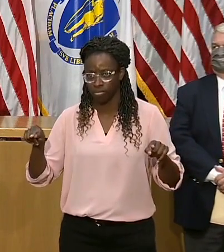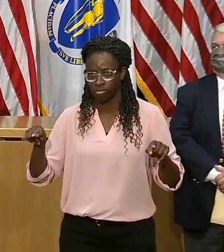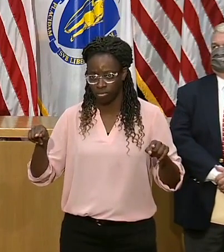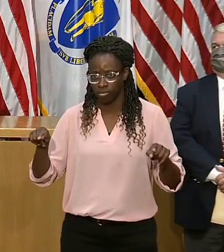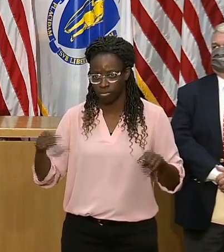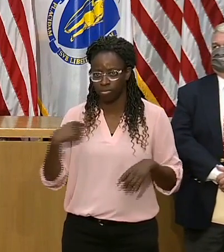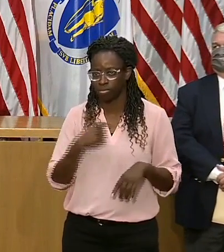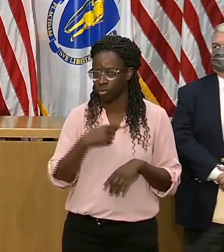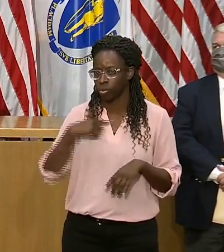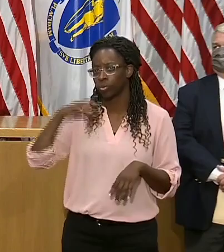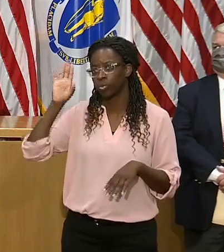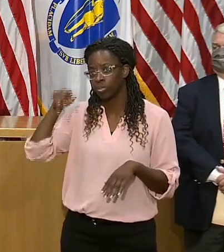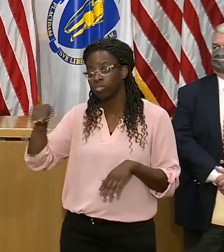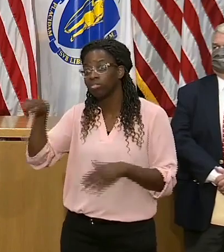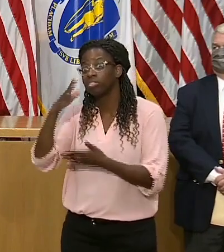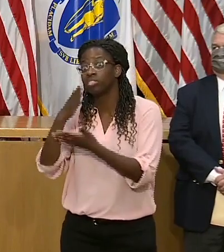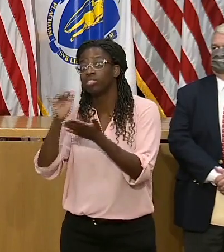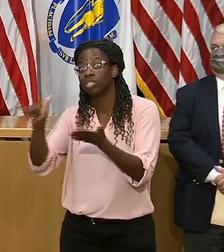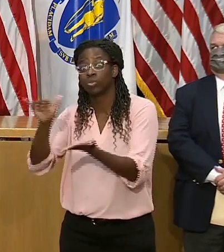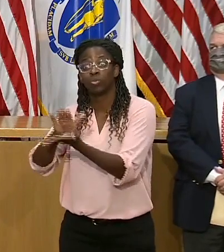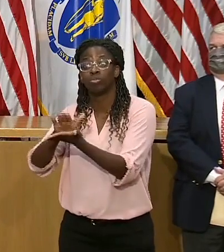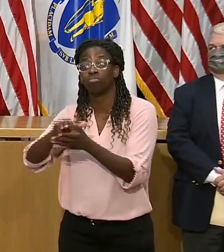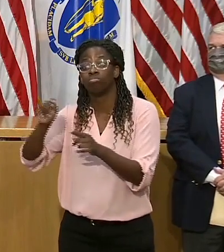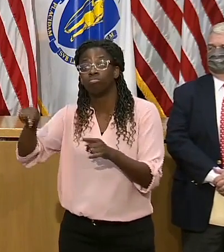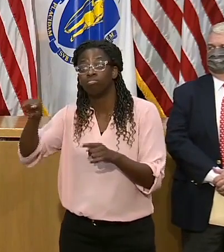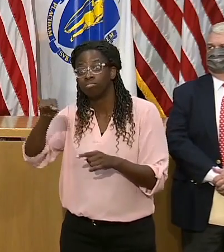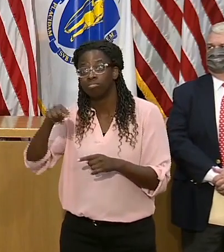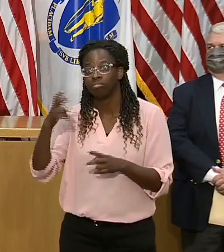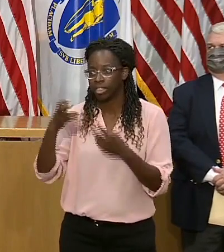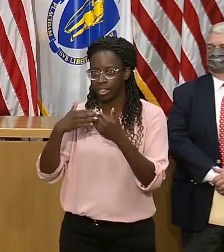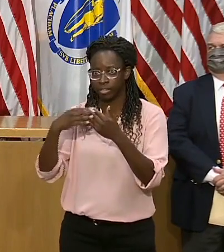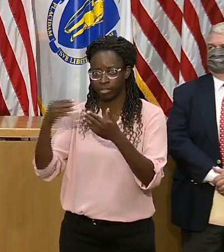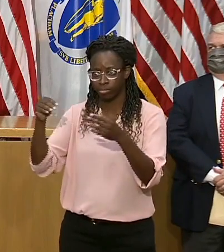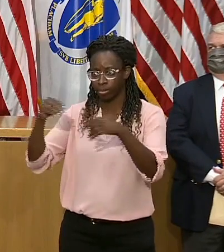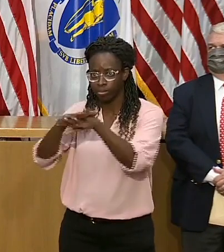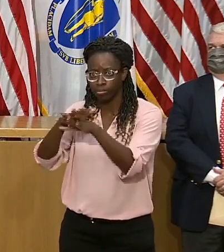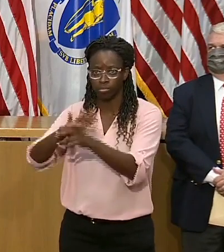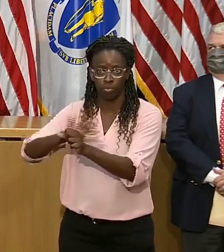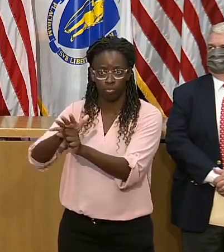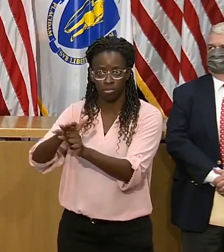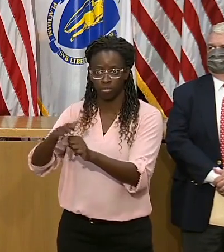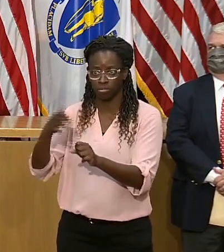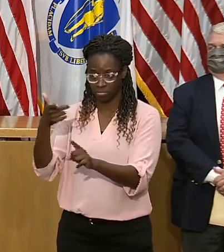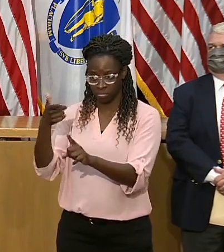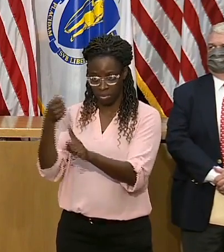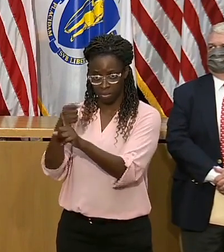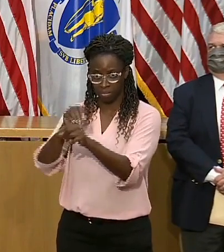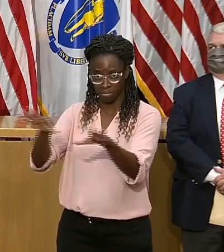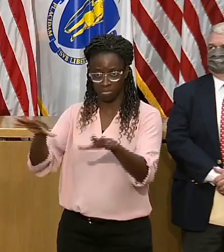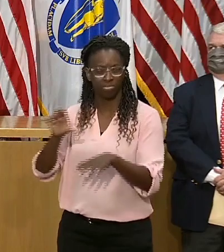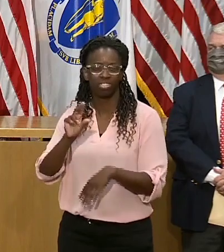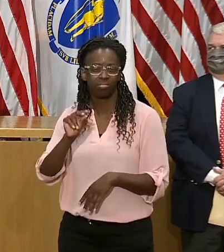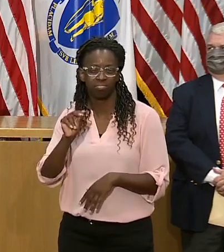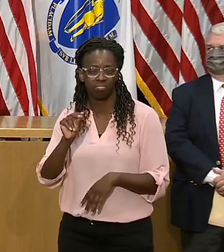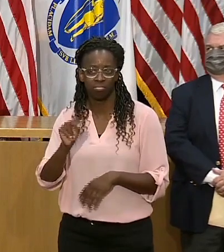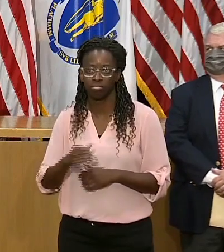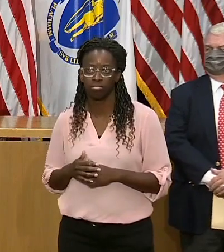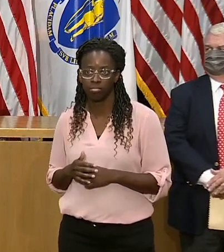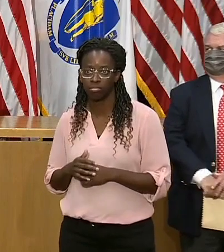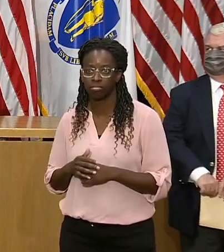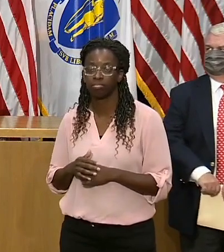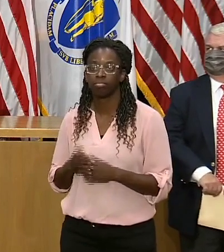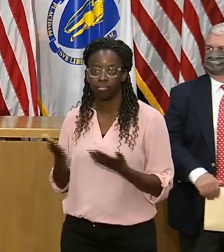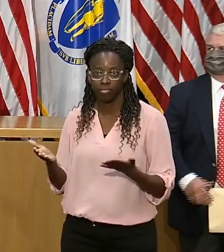spreaders. The kids in schools are not spreaders of COVID. I mean, there's no better example of that right now than